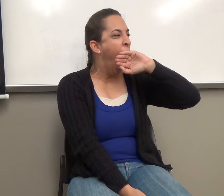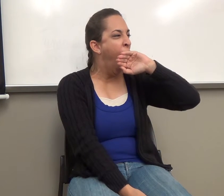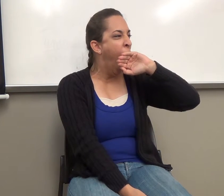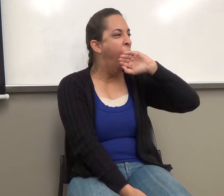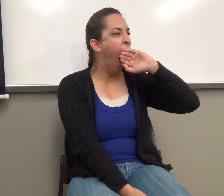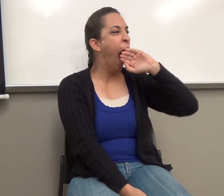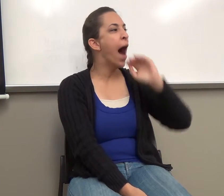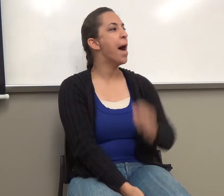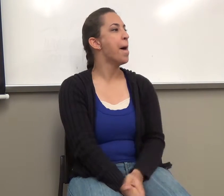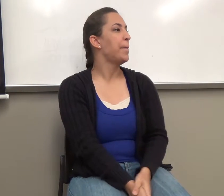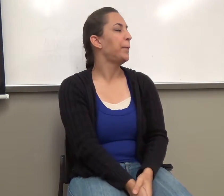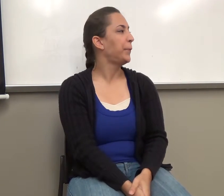Anybody else?